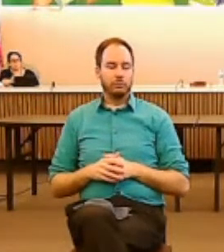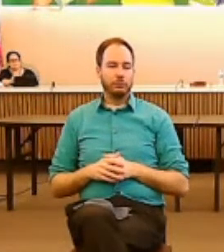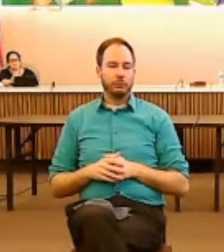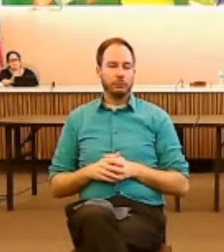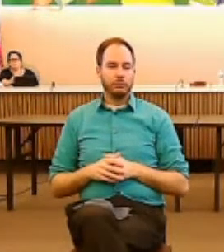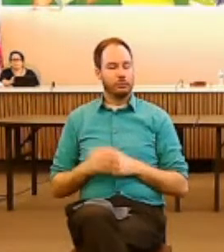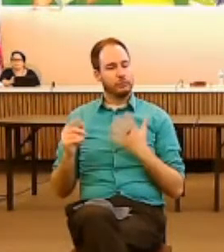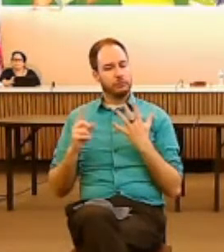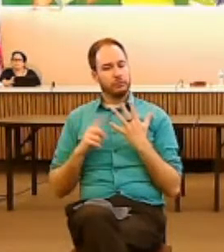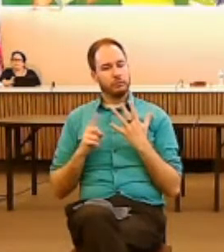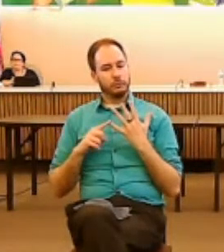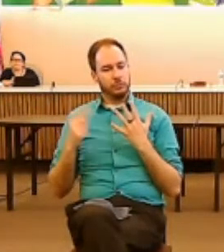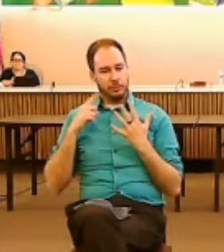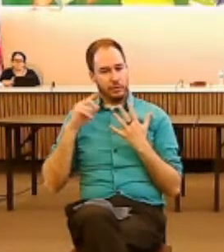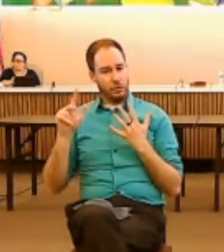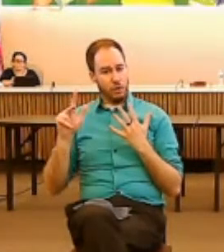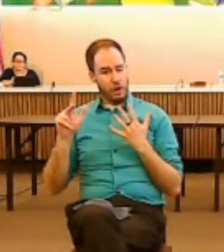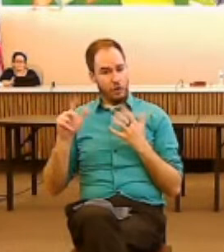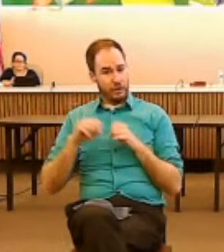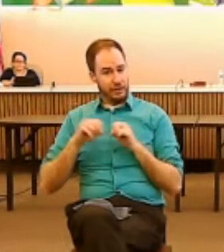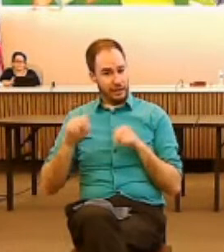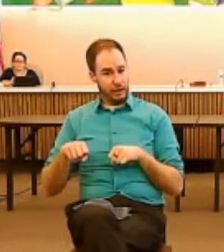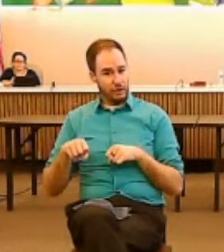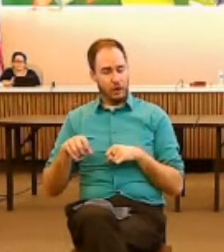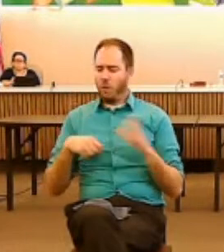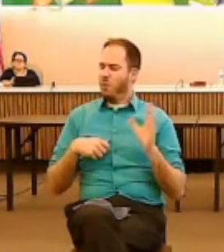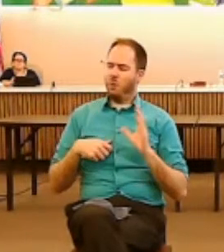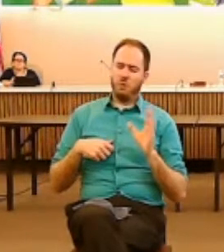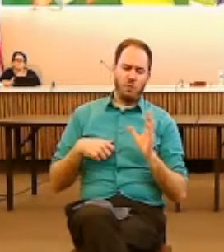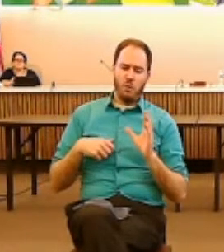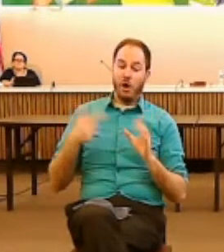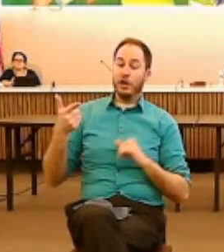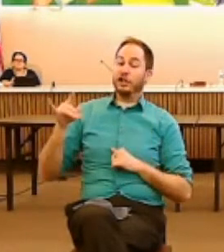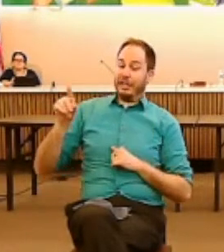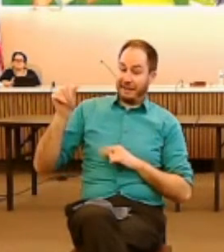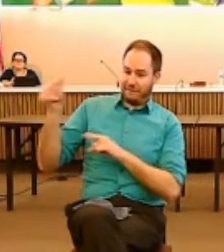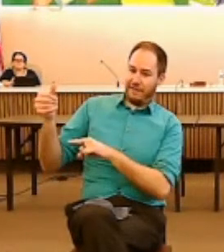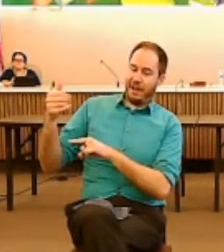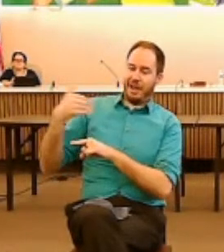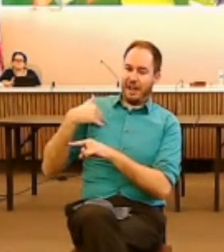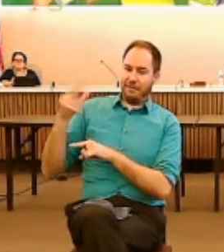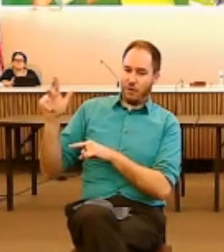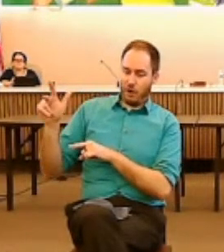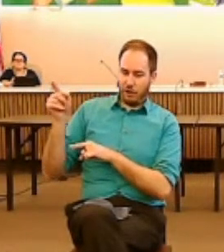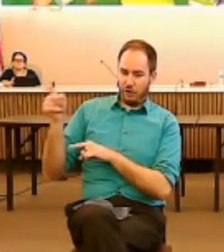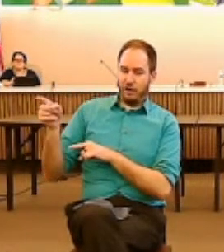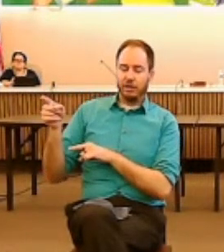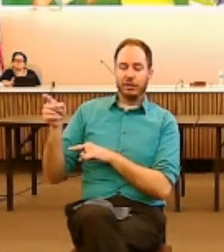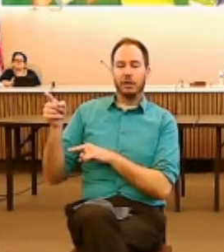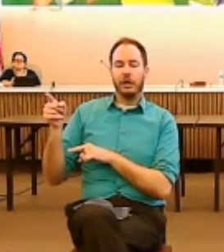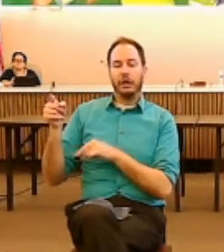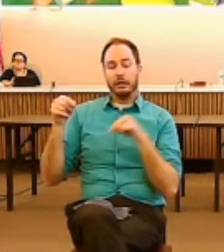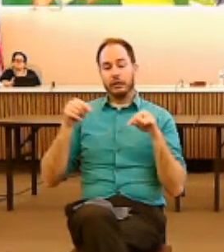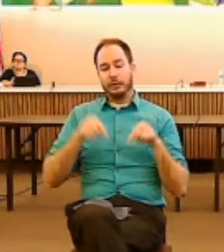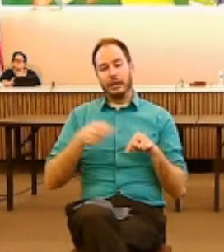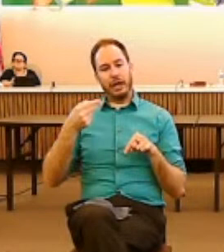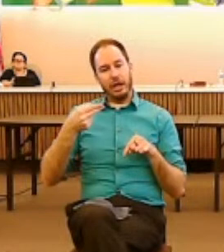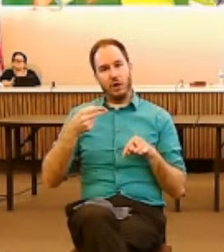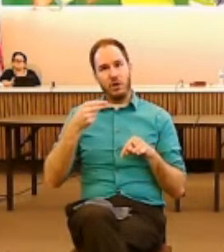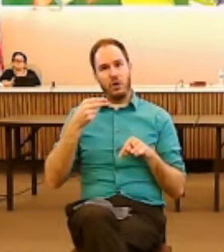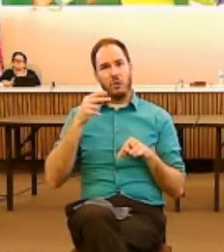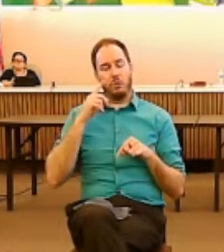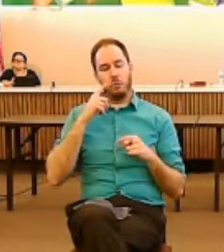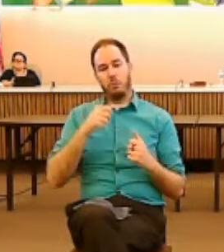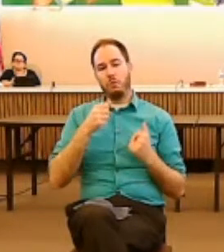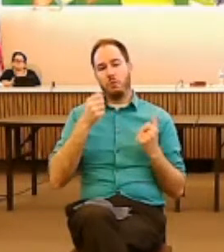And you said you're going to have 23 of these stations? No, I said our Geneva location has 23. The Henrietta location,